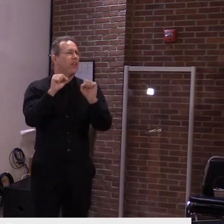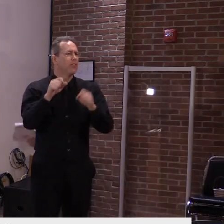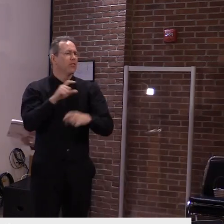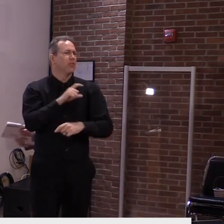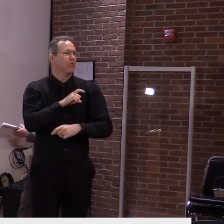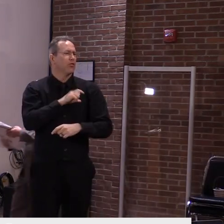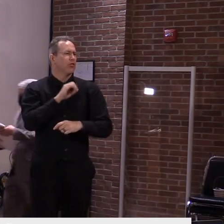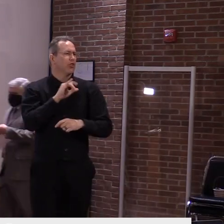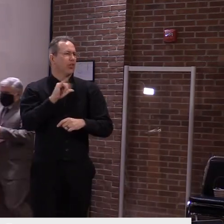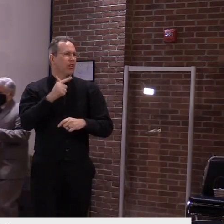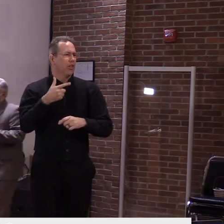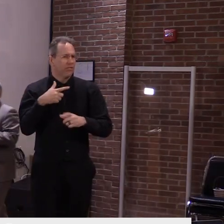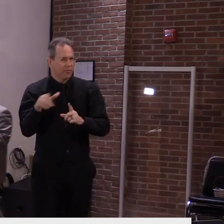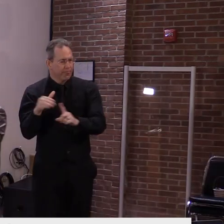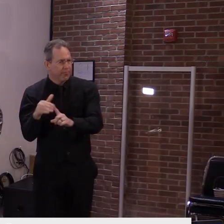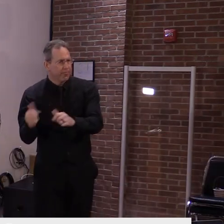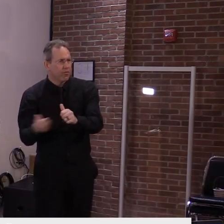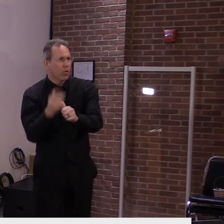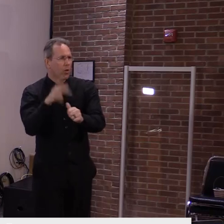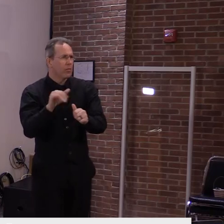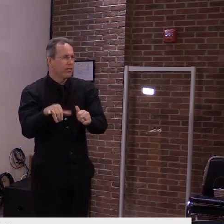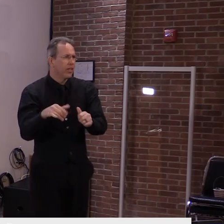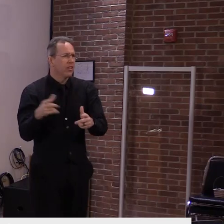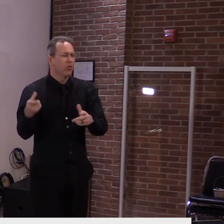following it up.